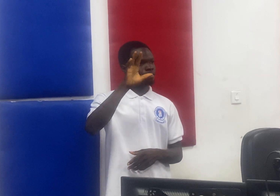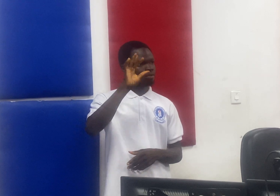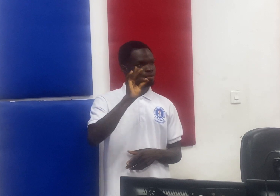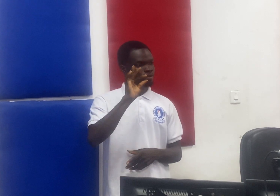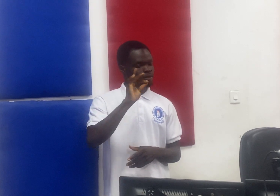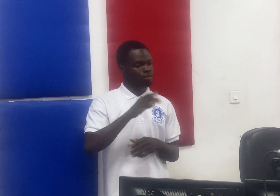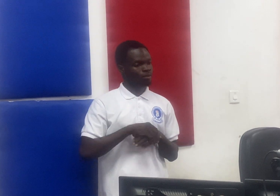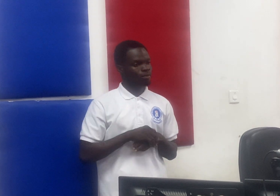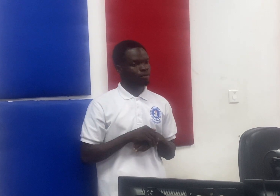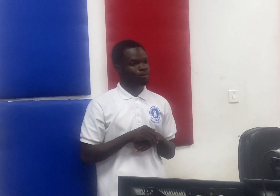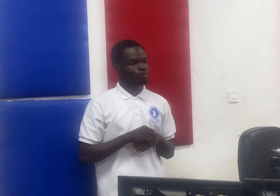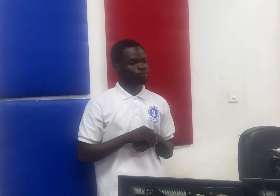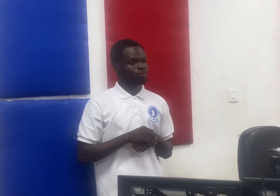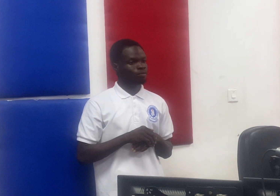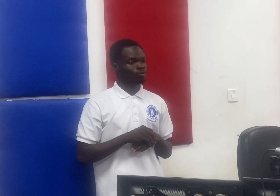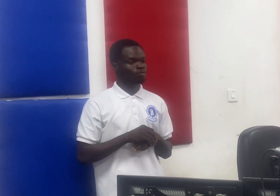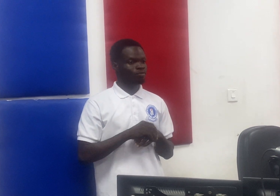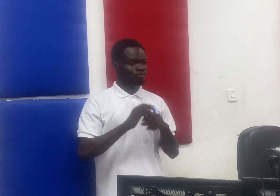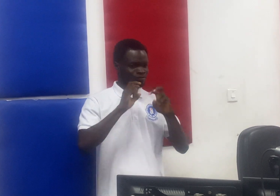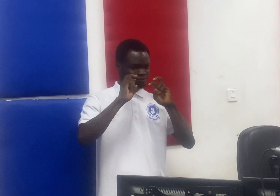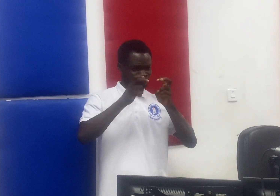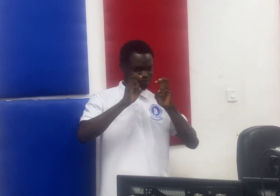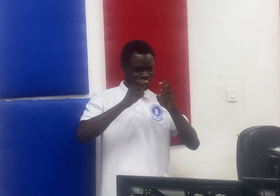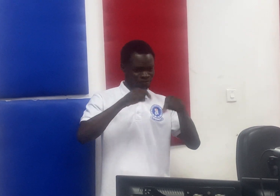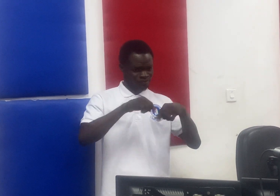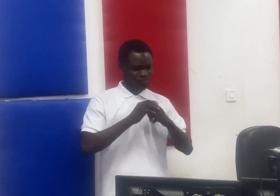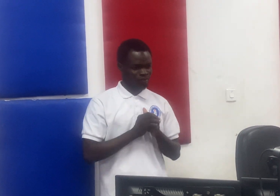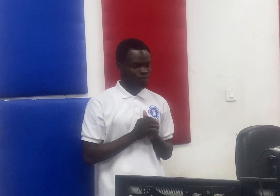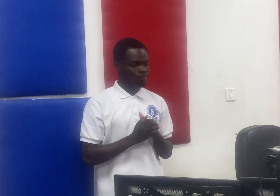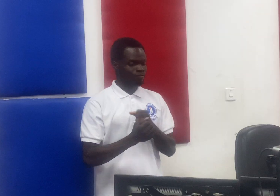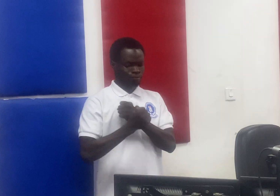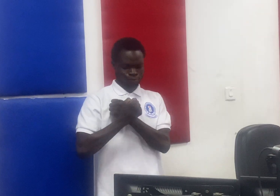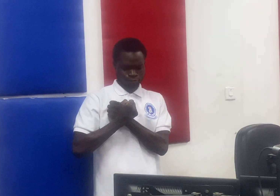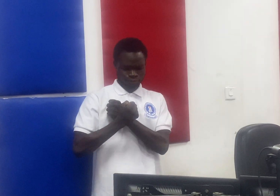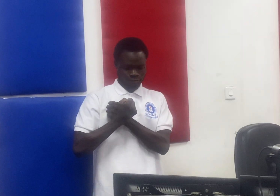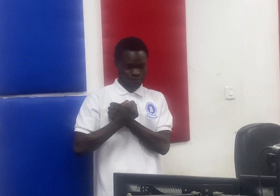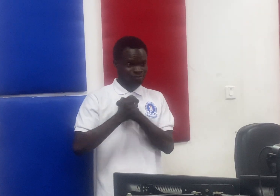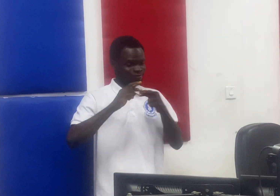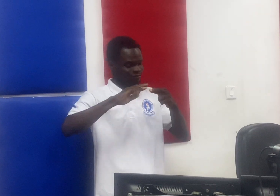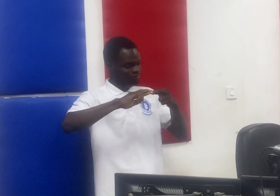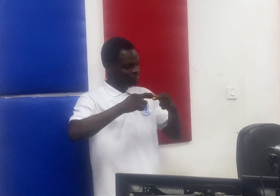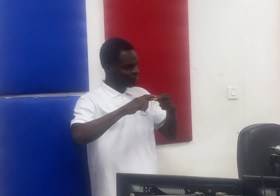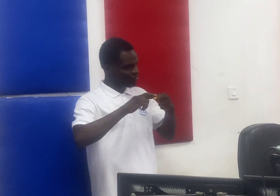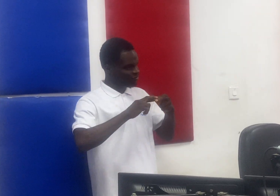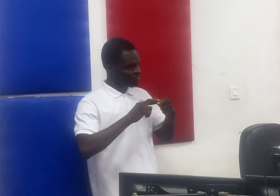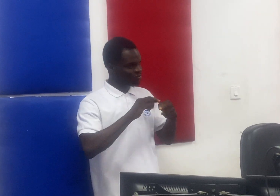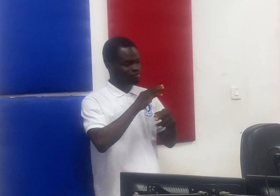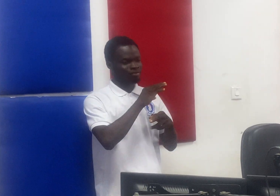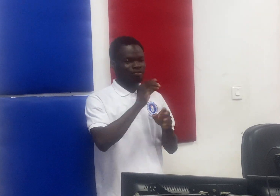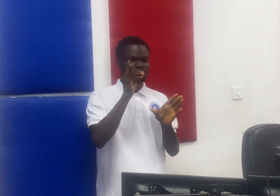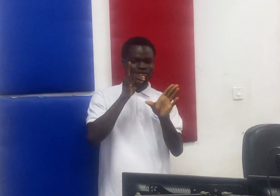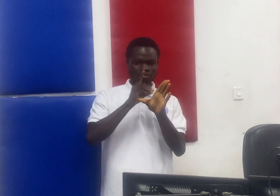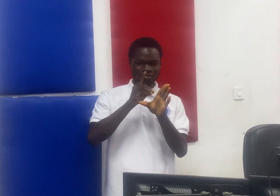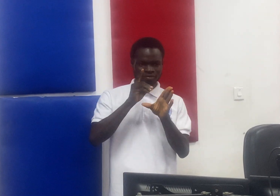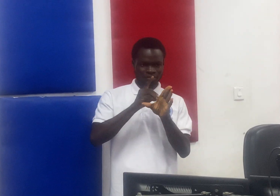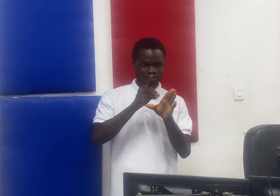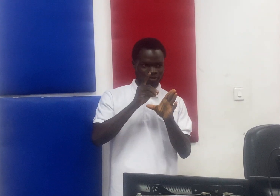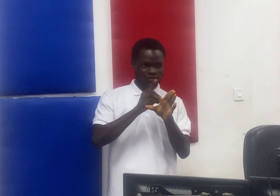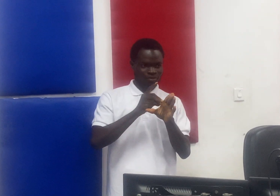050-392-3158. And the topic at hand is love, relationship, and disability, challenging